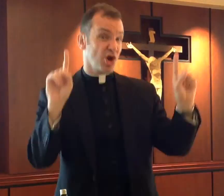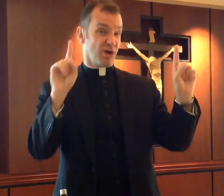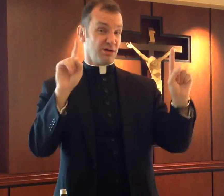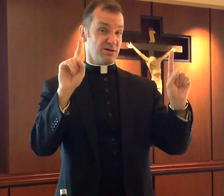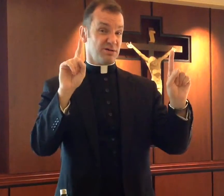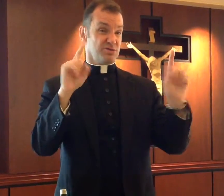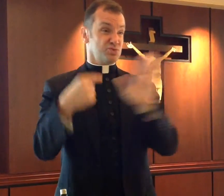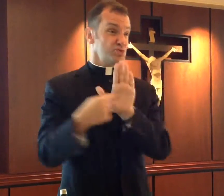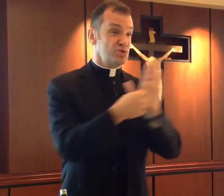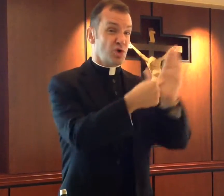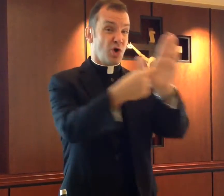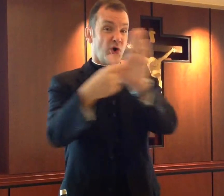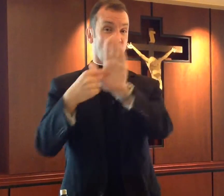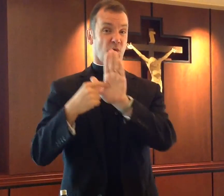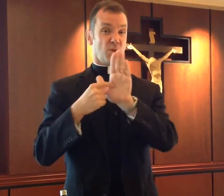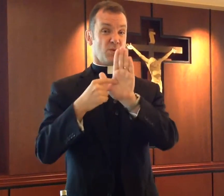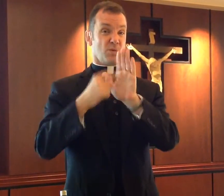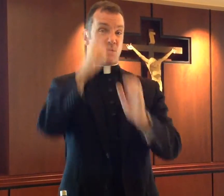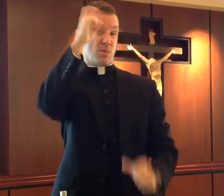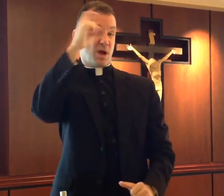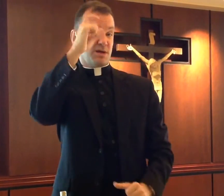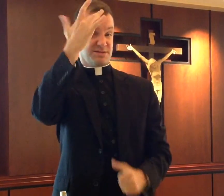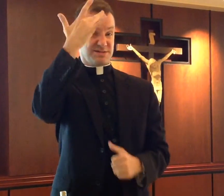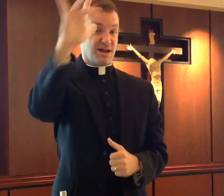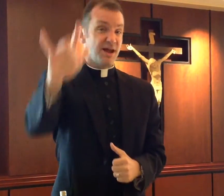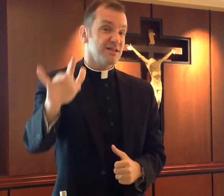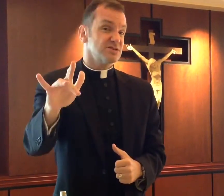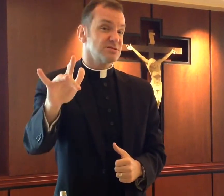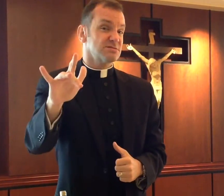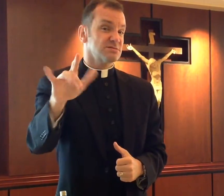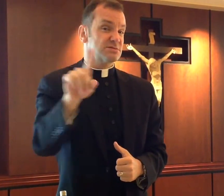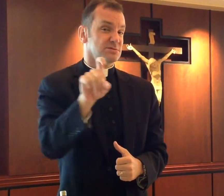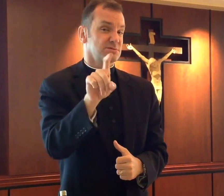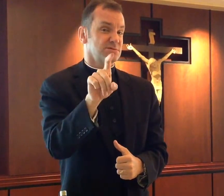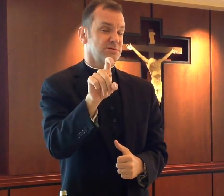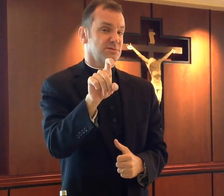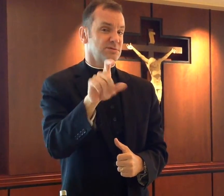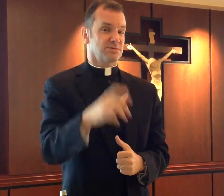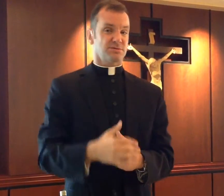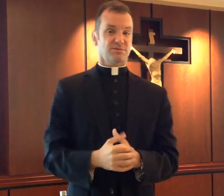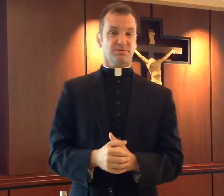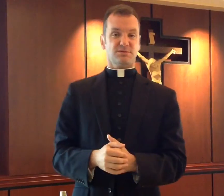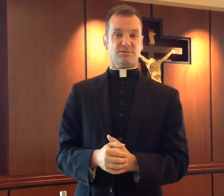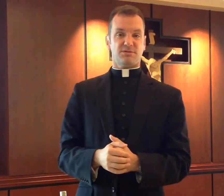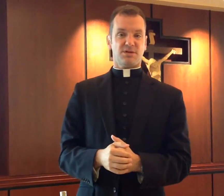But does that work? Are we able to show wisdom and intelligence to others?